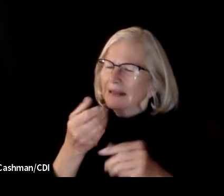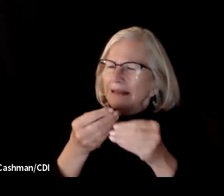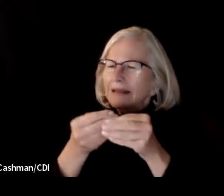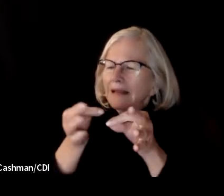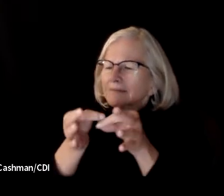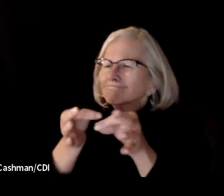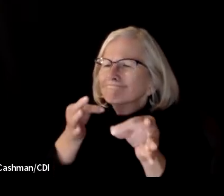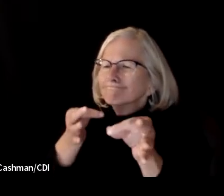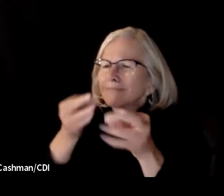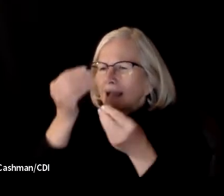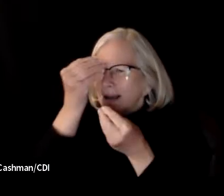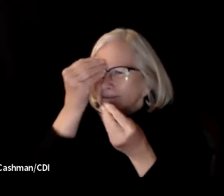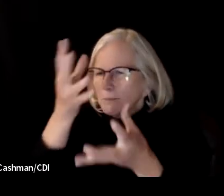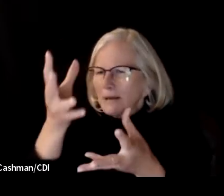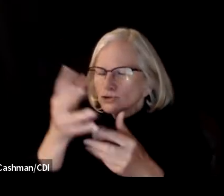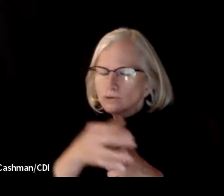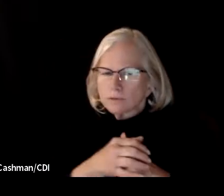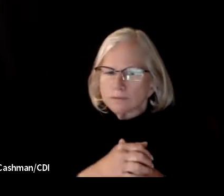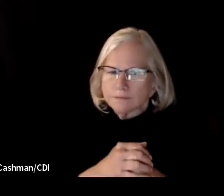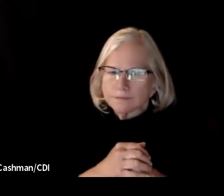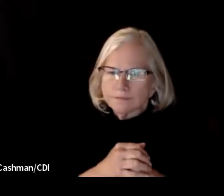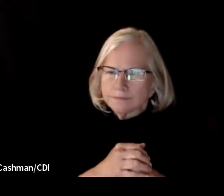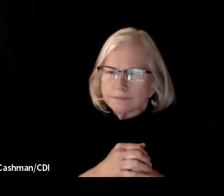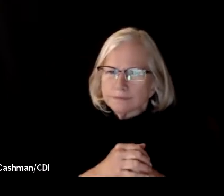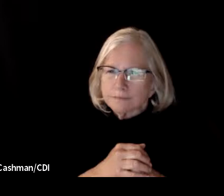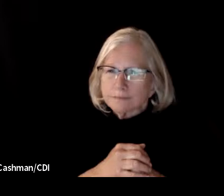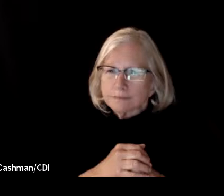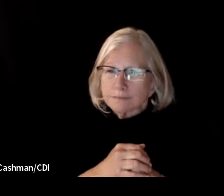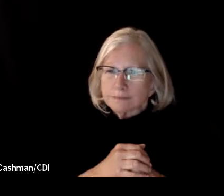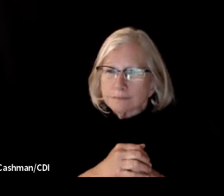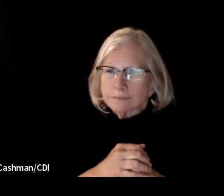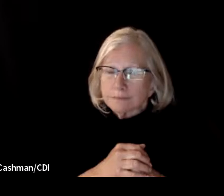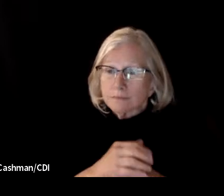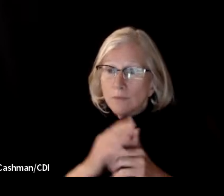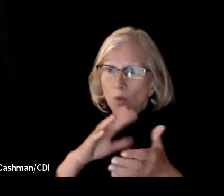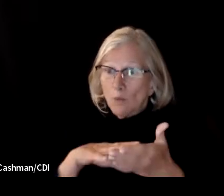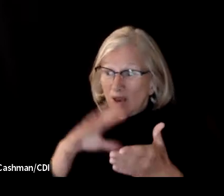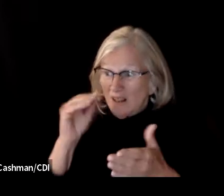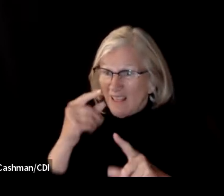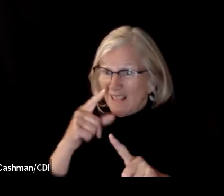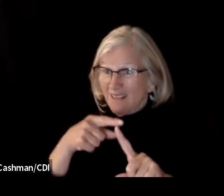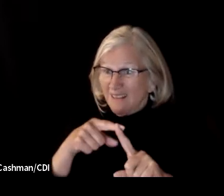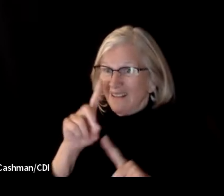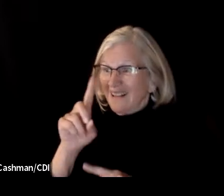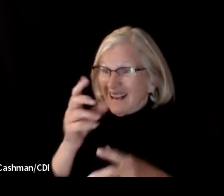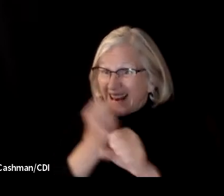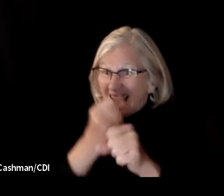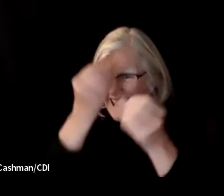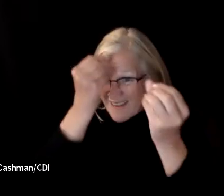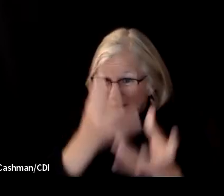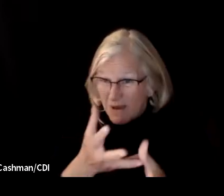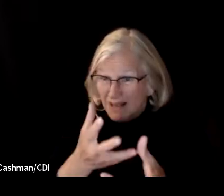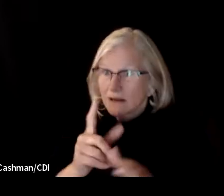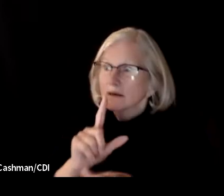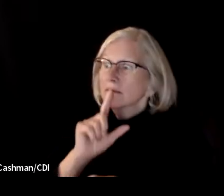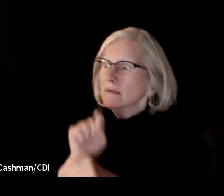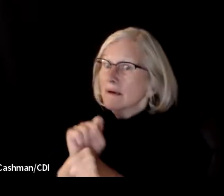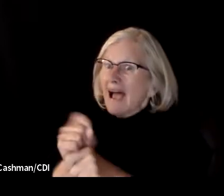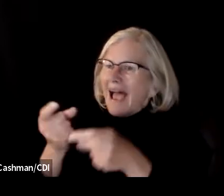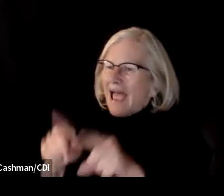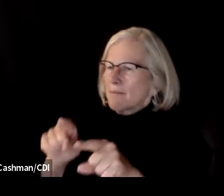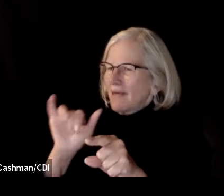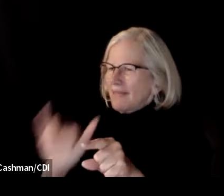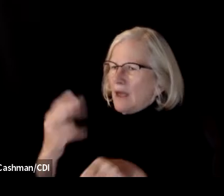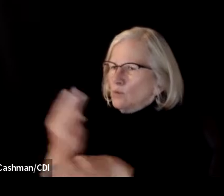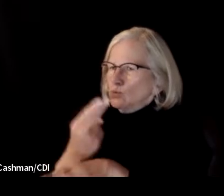time between what we're able to glean from the data and what's happening on the ground. But at this point, we're still looking